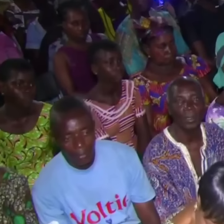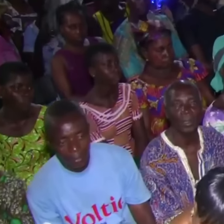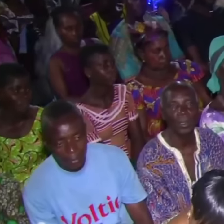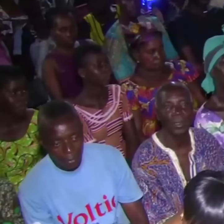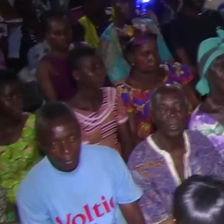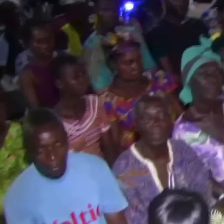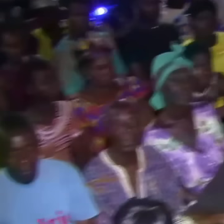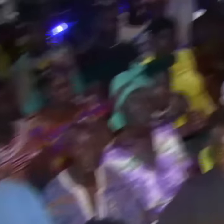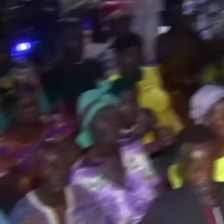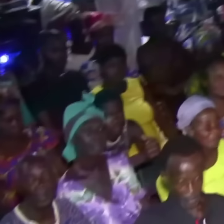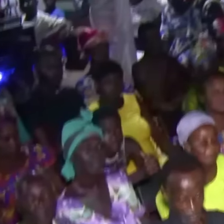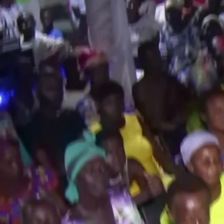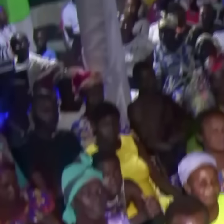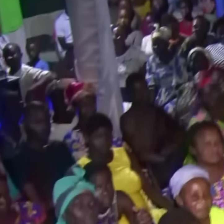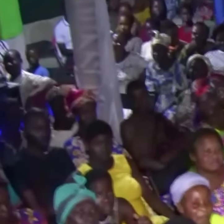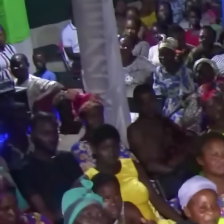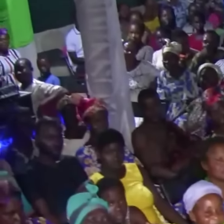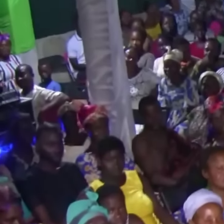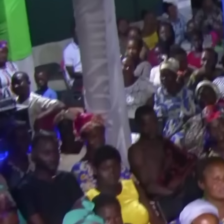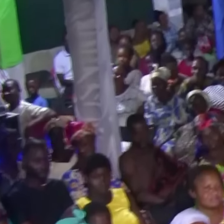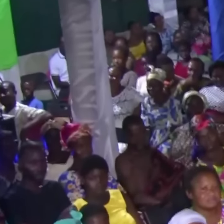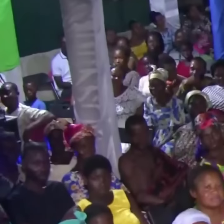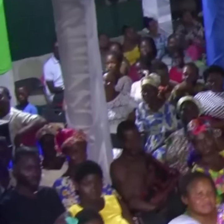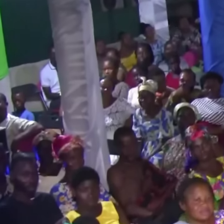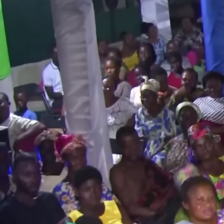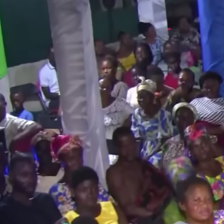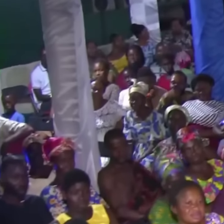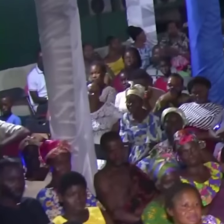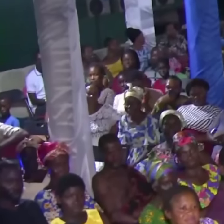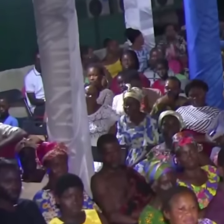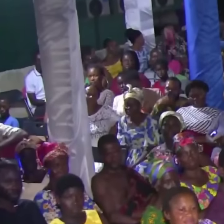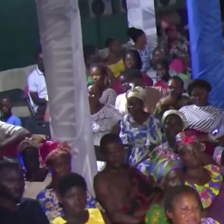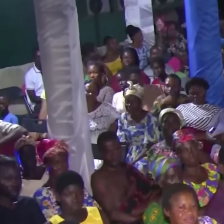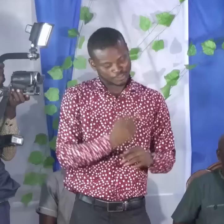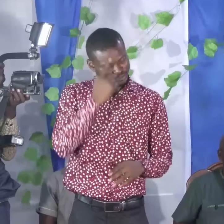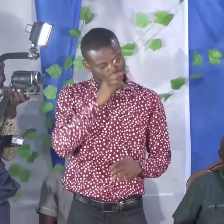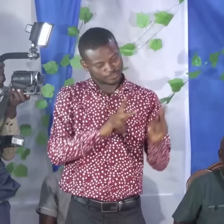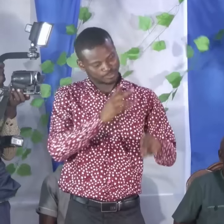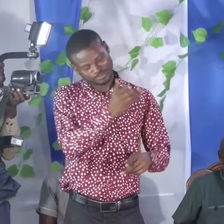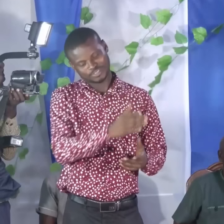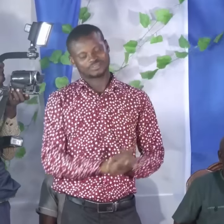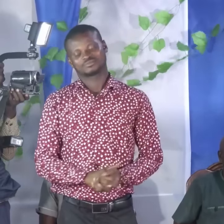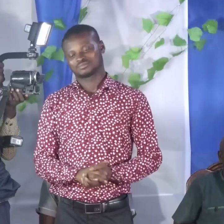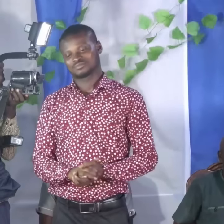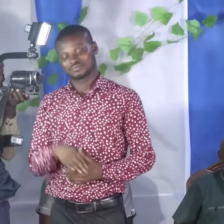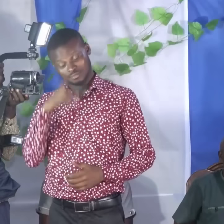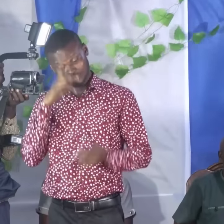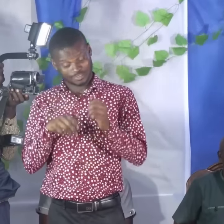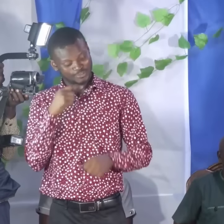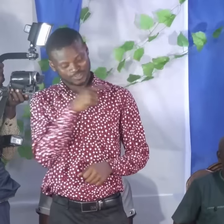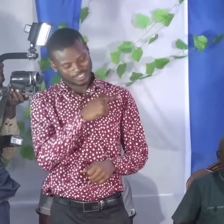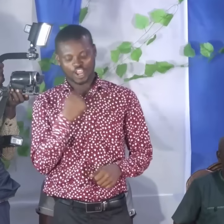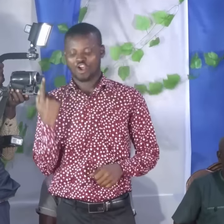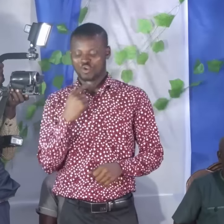ma chanta dia sa oh give and it to be given unto you and what am I about to say and I'm saying ma chan krofo nta dia sa nti